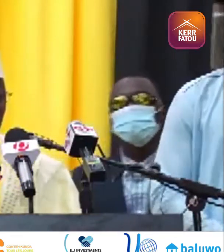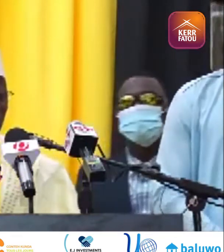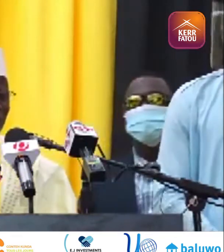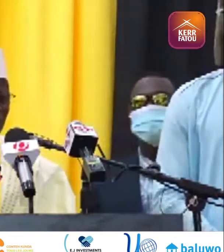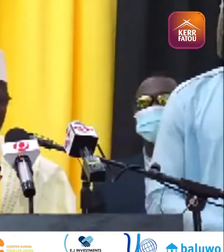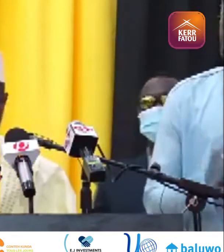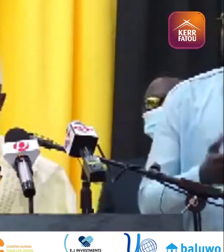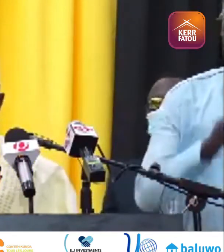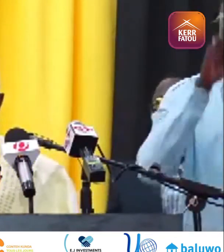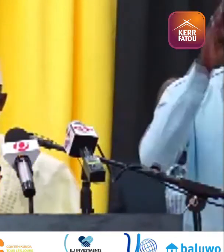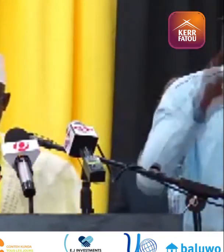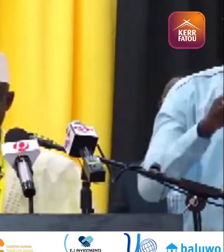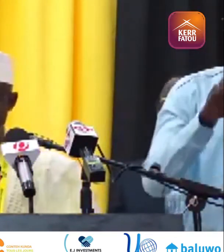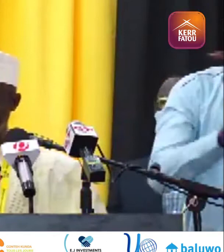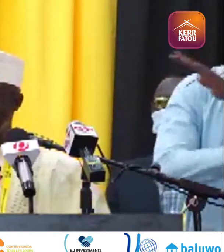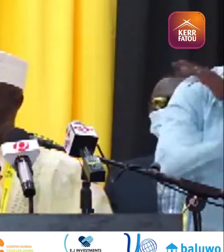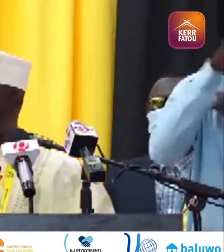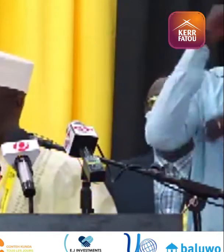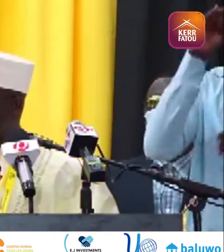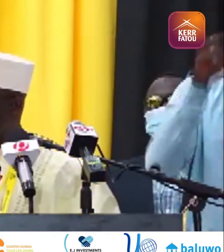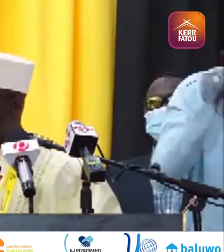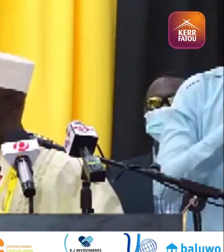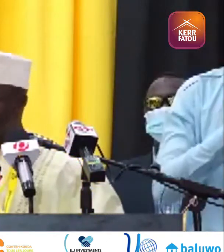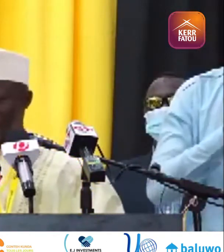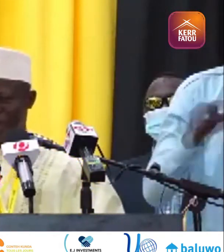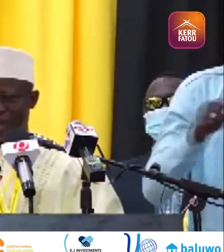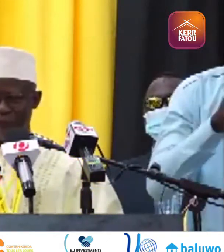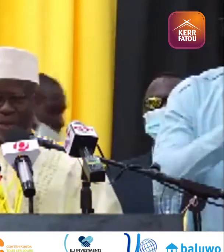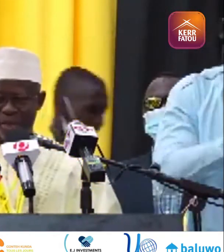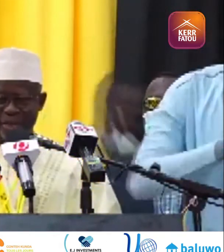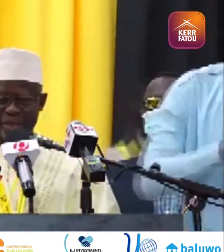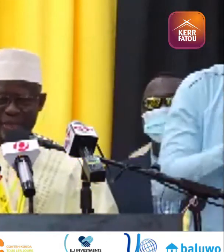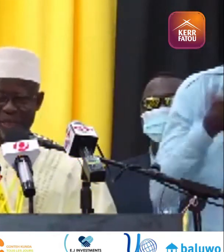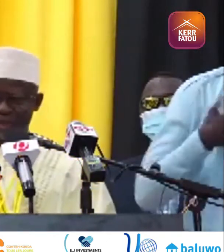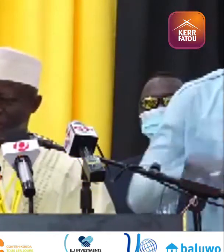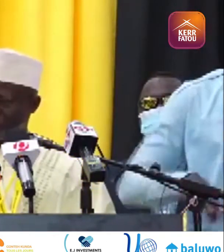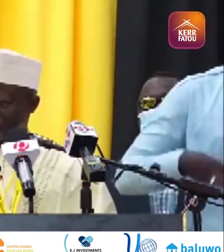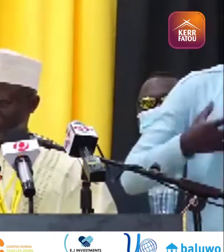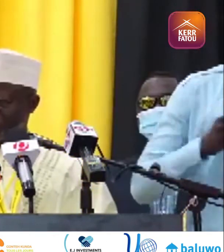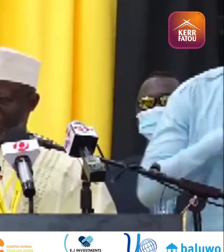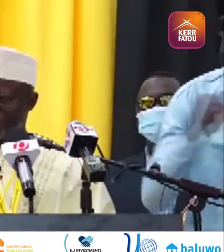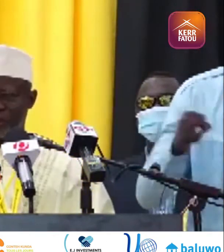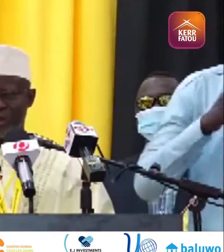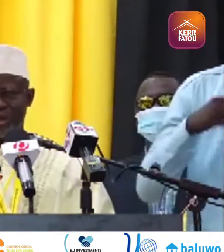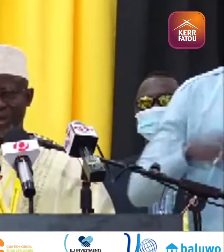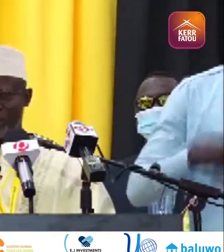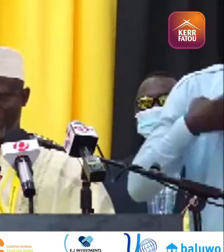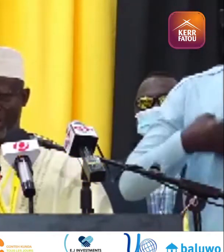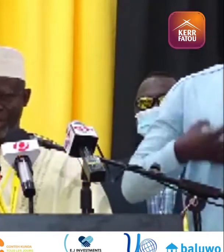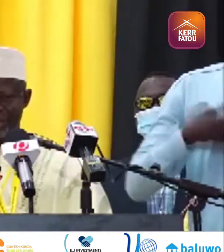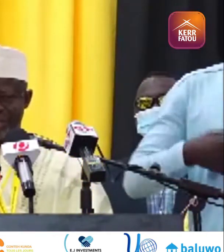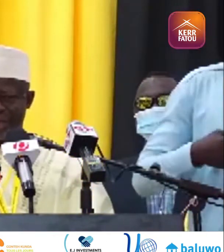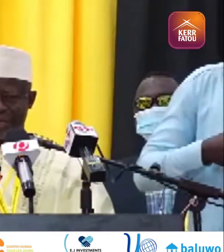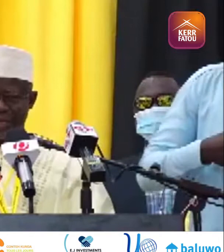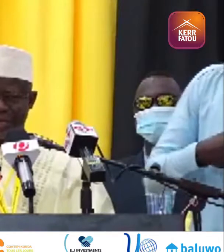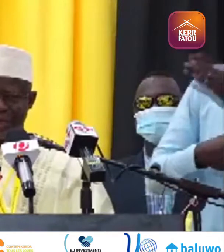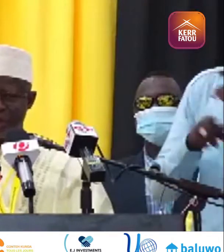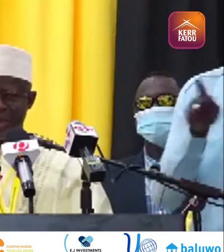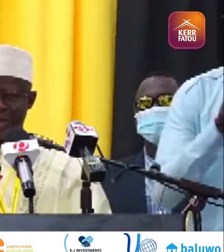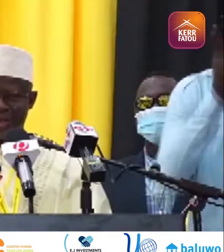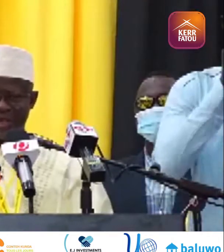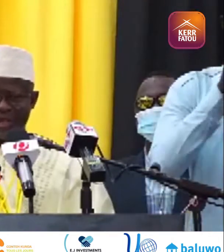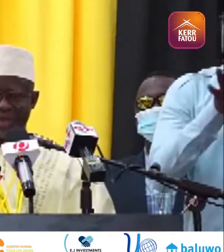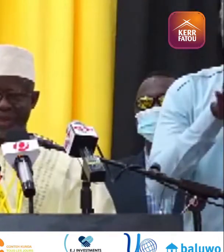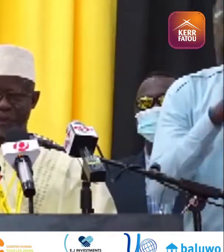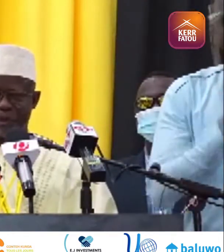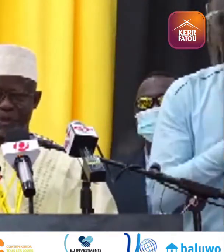took us all of us from the deep slumber we might have been. So, thank you. Democracy, Altanyin Ke